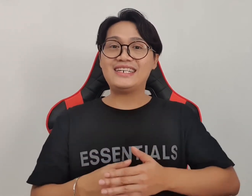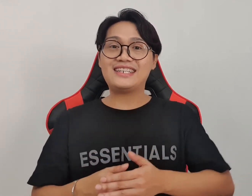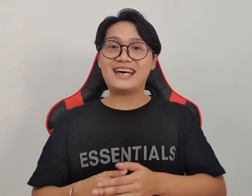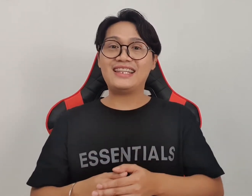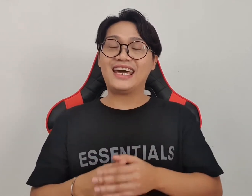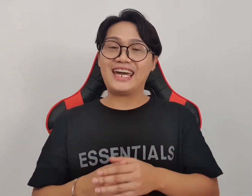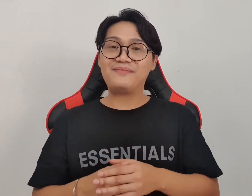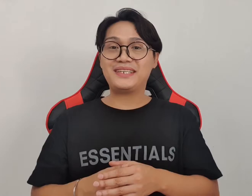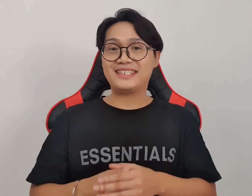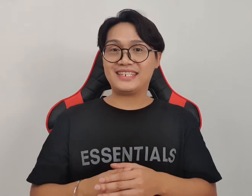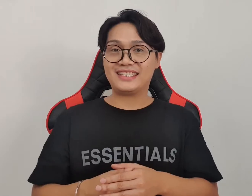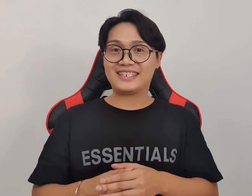ASL ABCs.